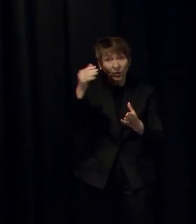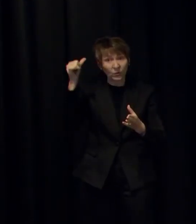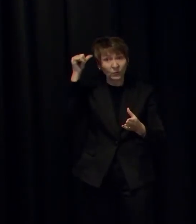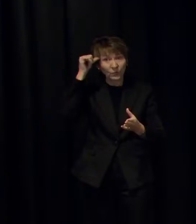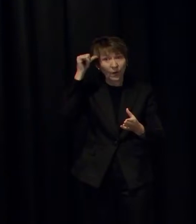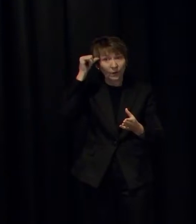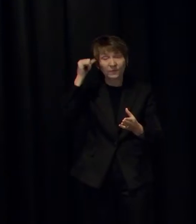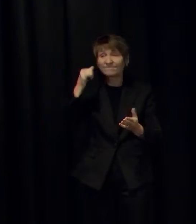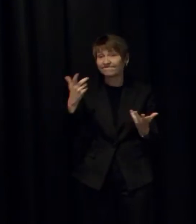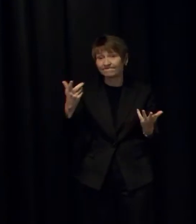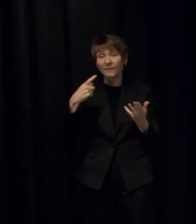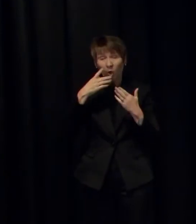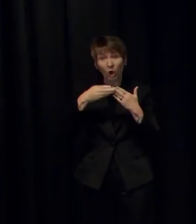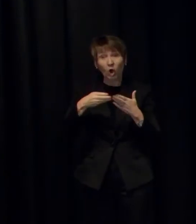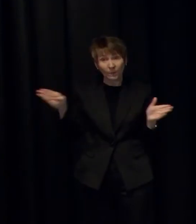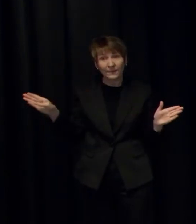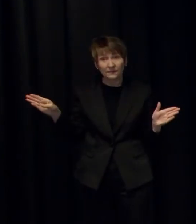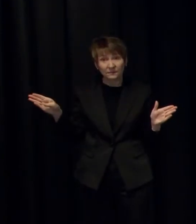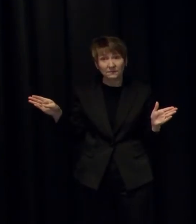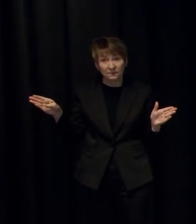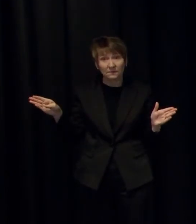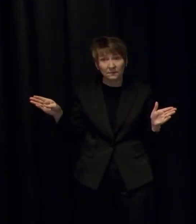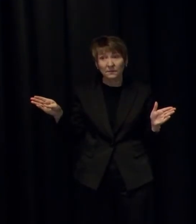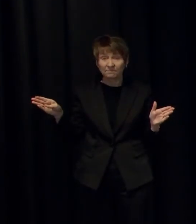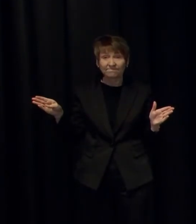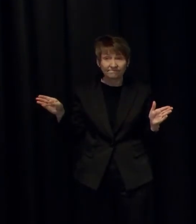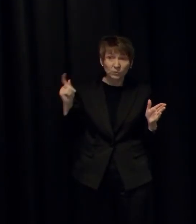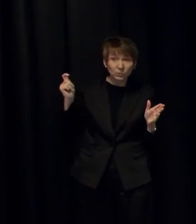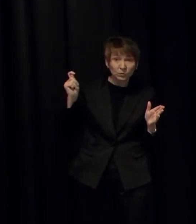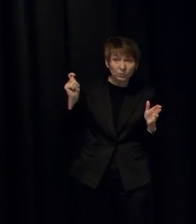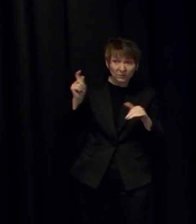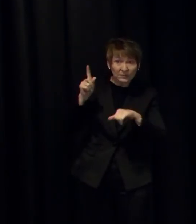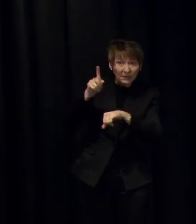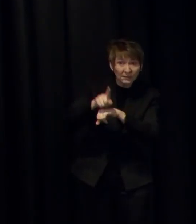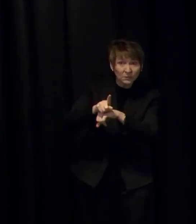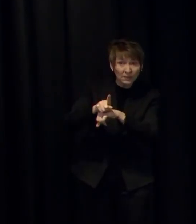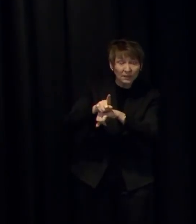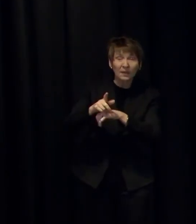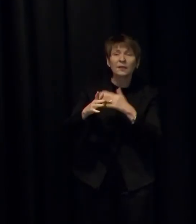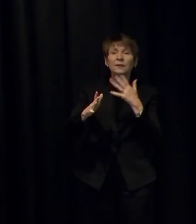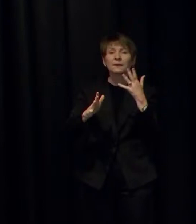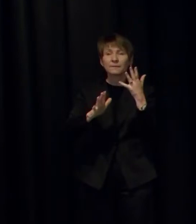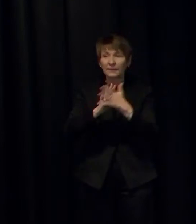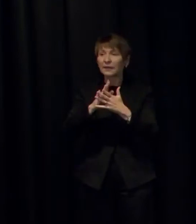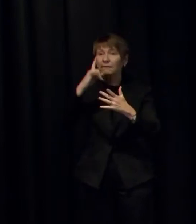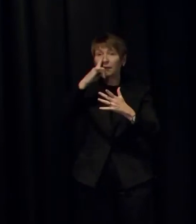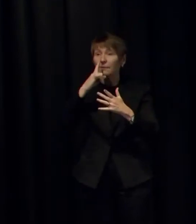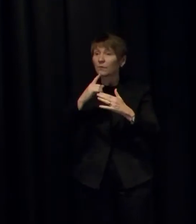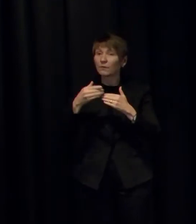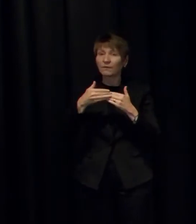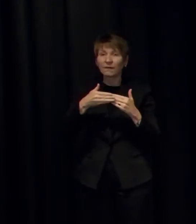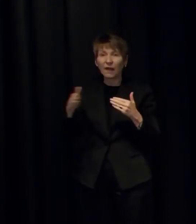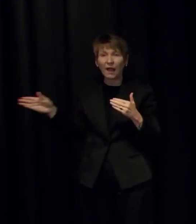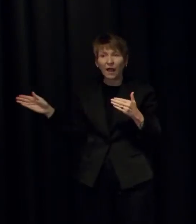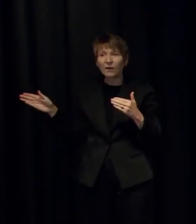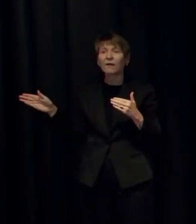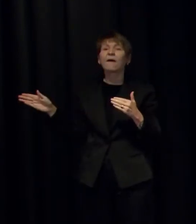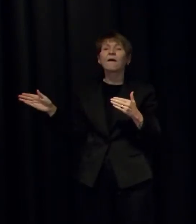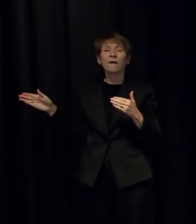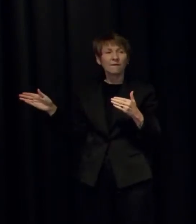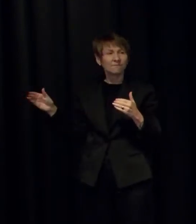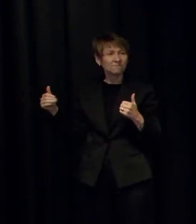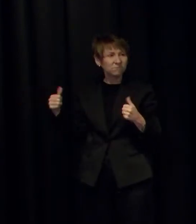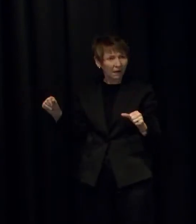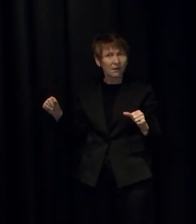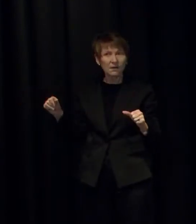the state, as many people interact in all of those places that are opening up. A lot of those people will have mild illness,